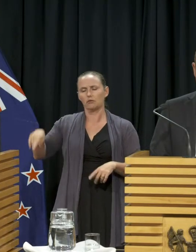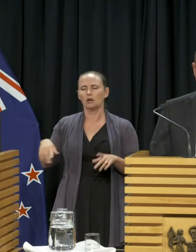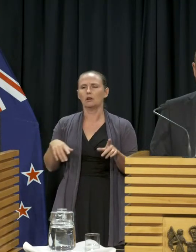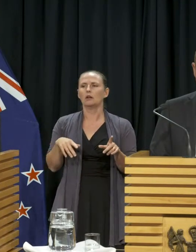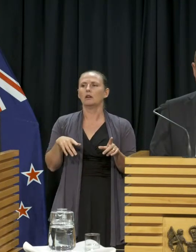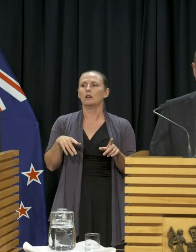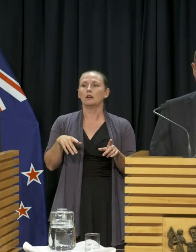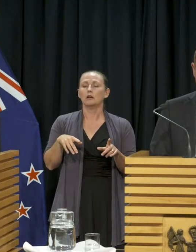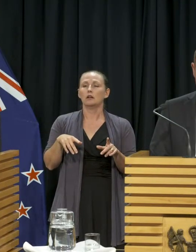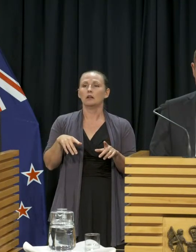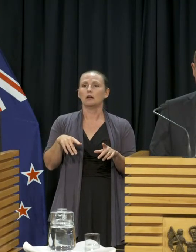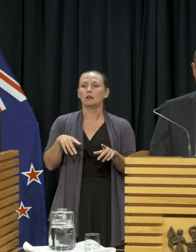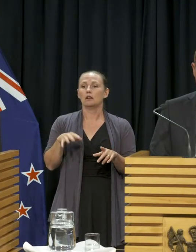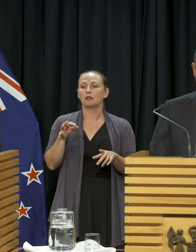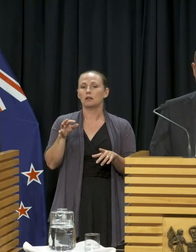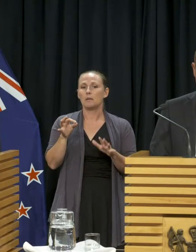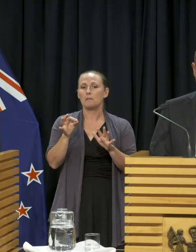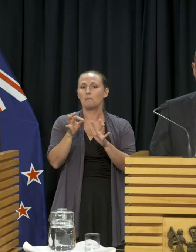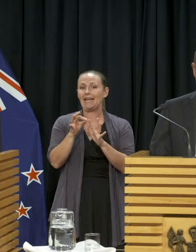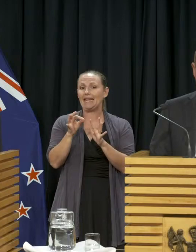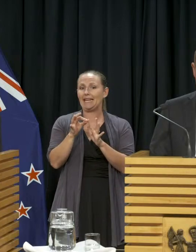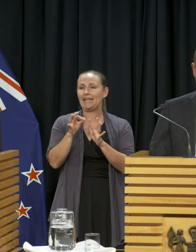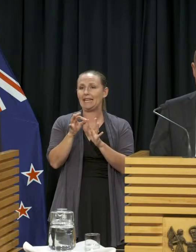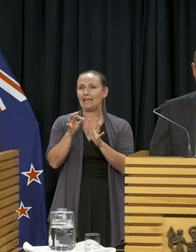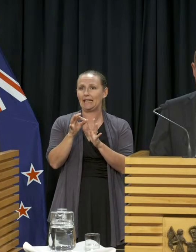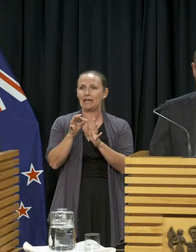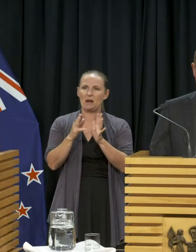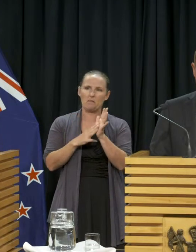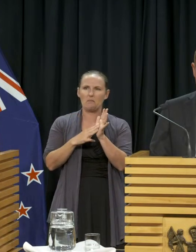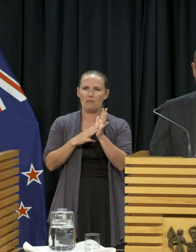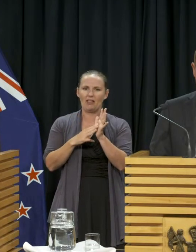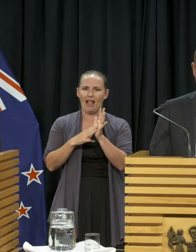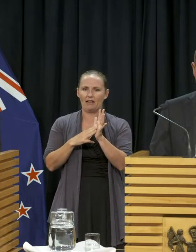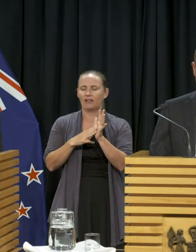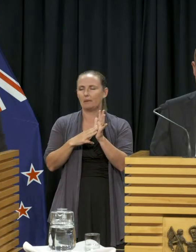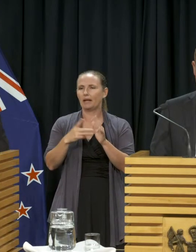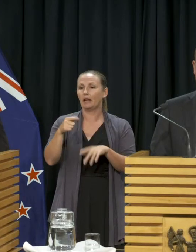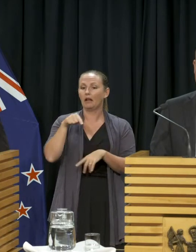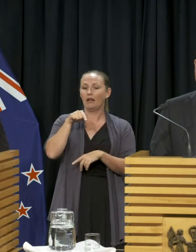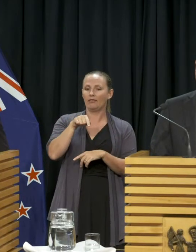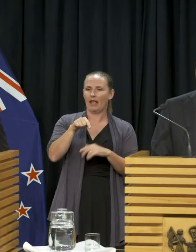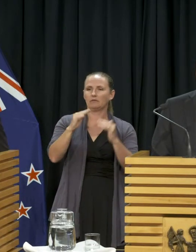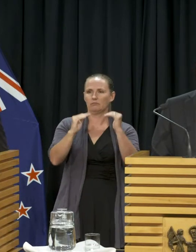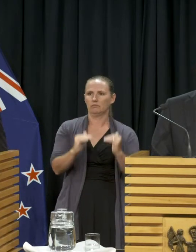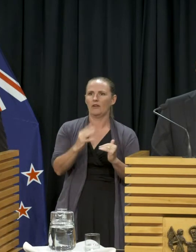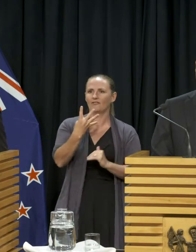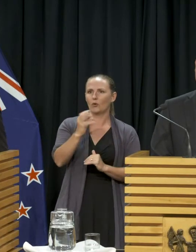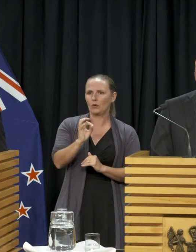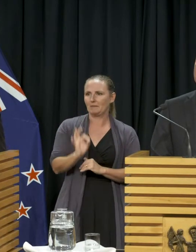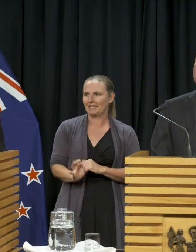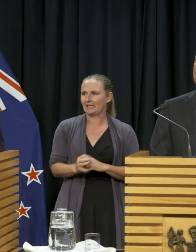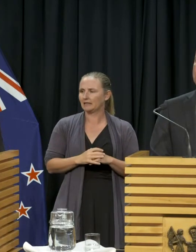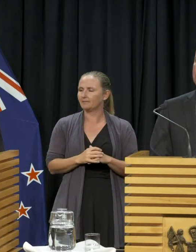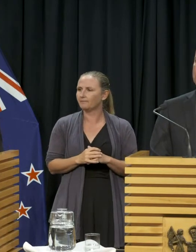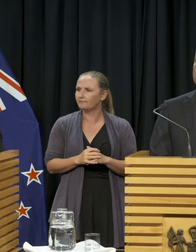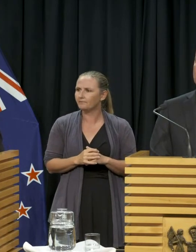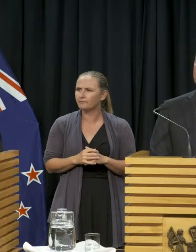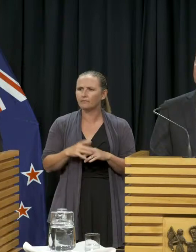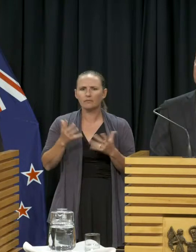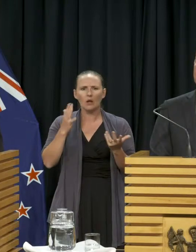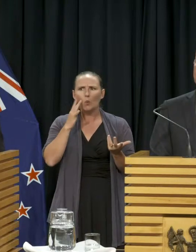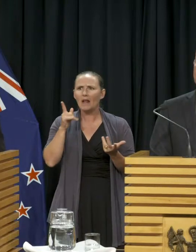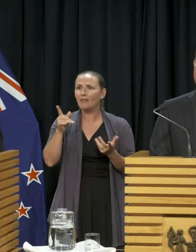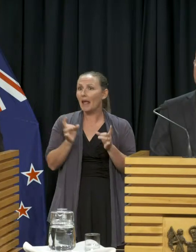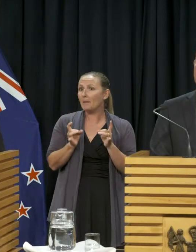it's come off a very high percentage where almost always there's a charge placed down to about 40%. Well, I think ultimately